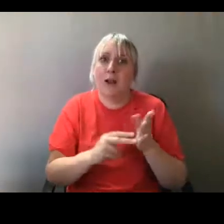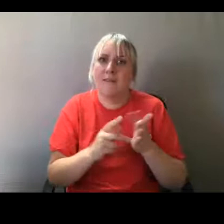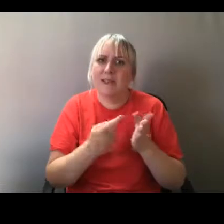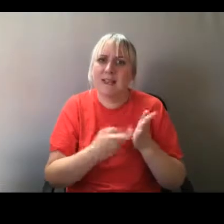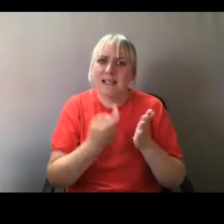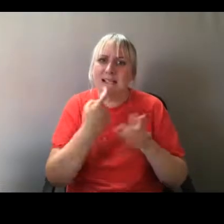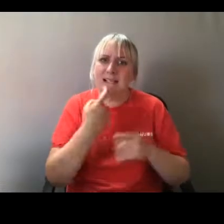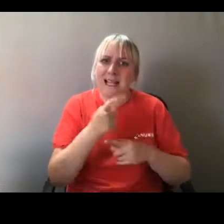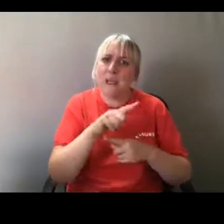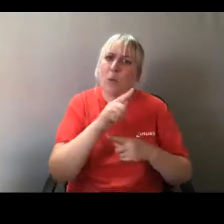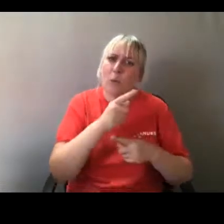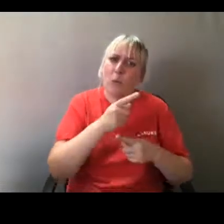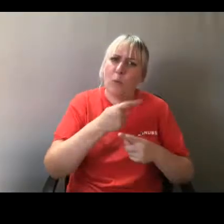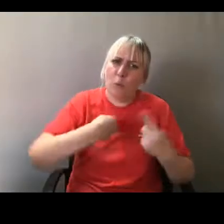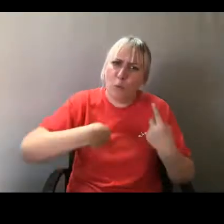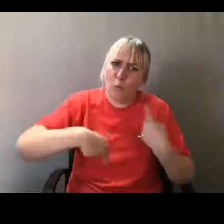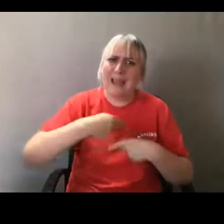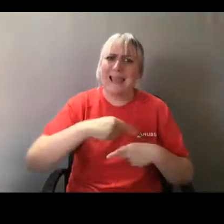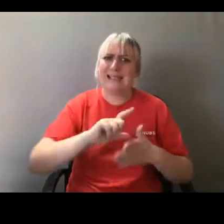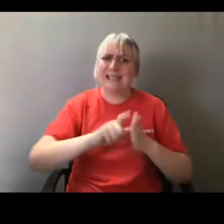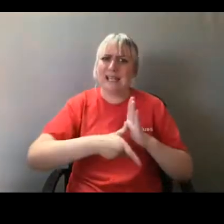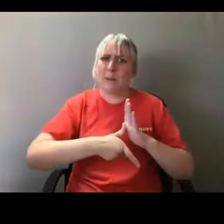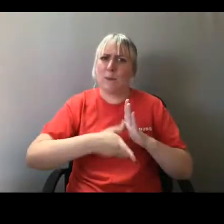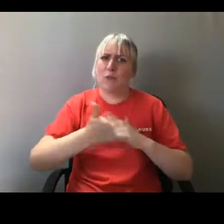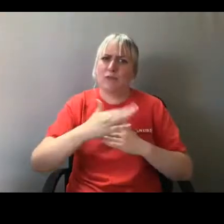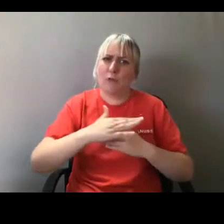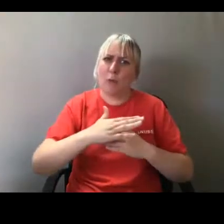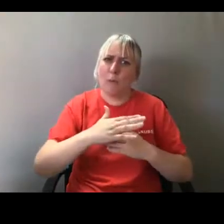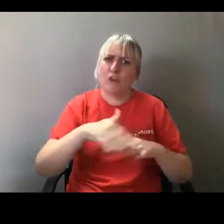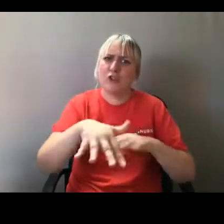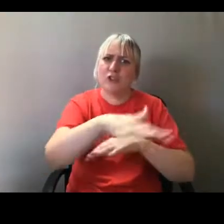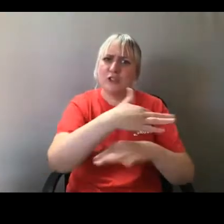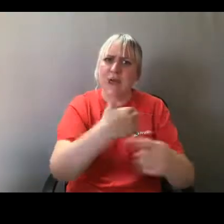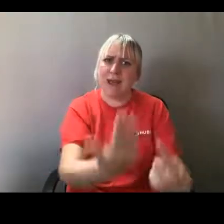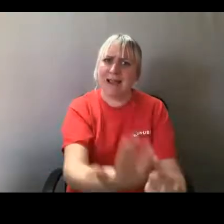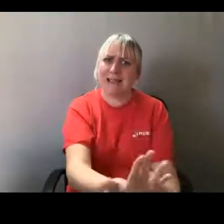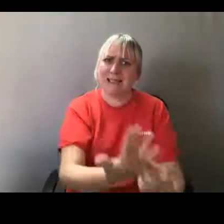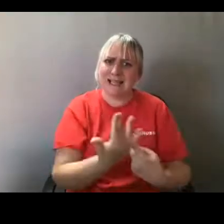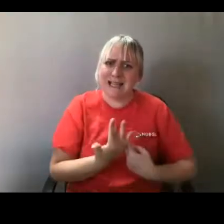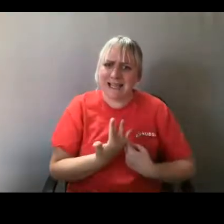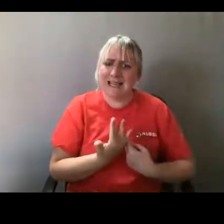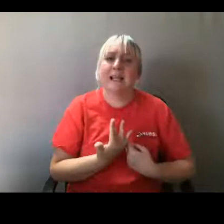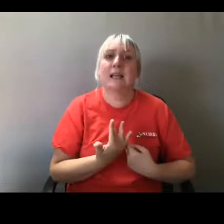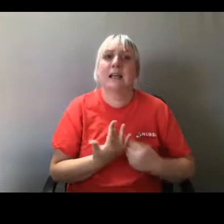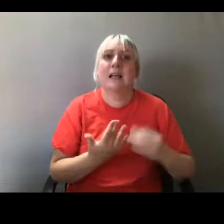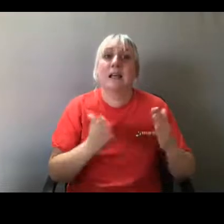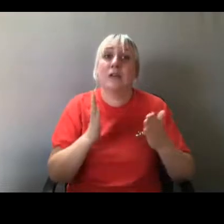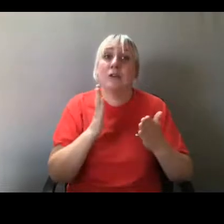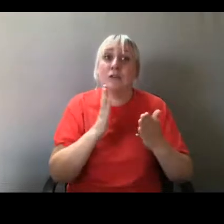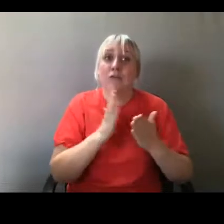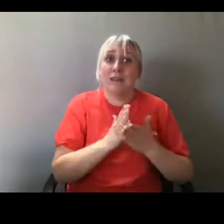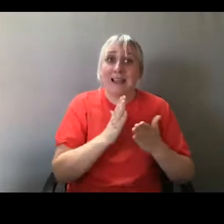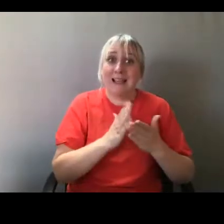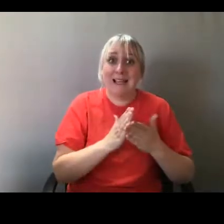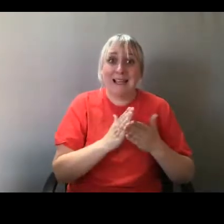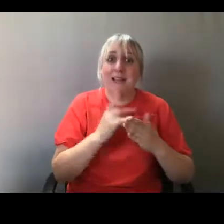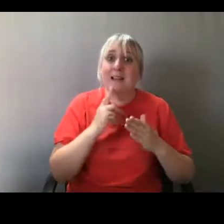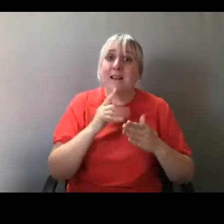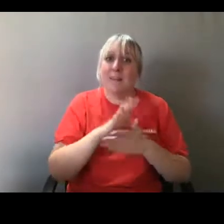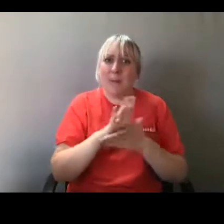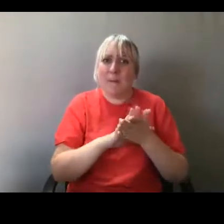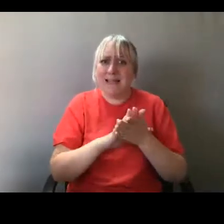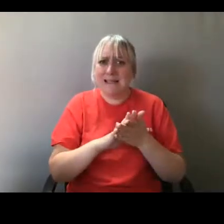disabled by society, what we were saying was not that the